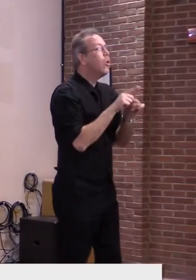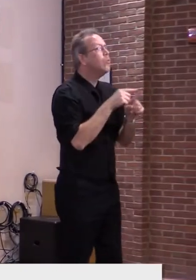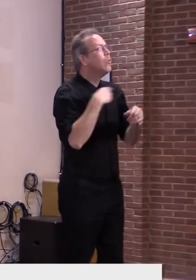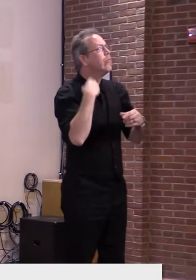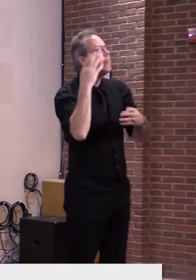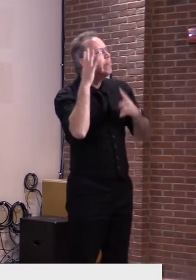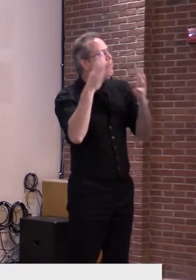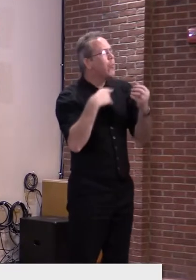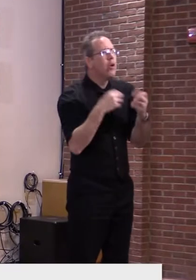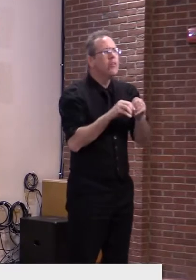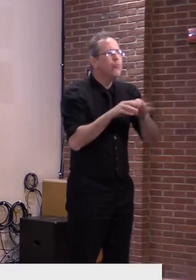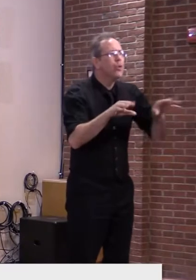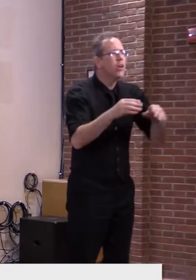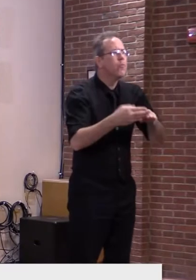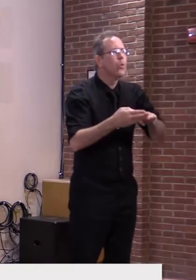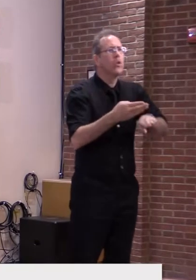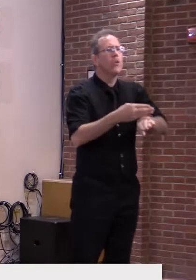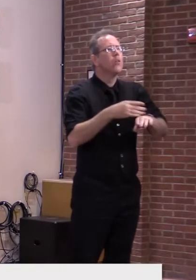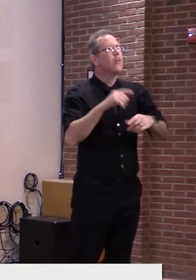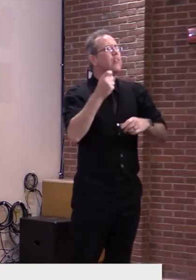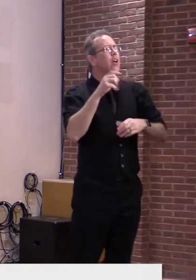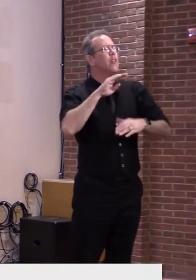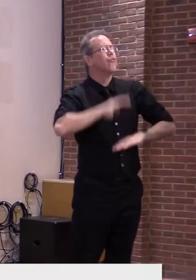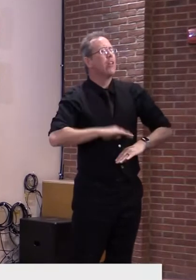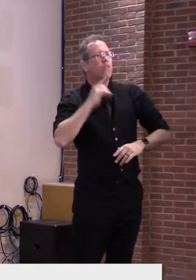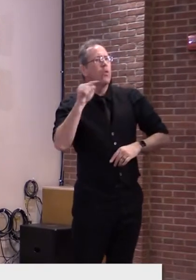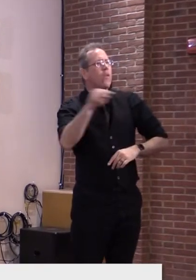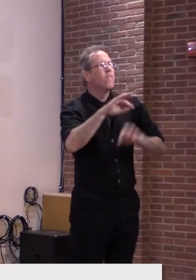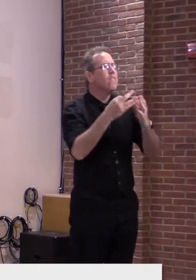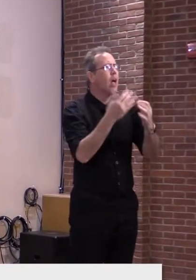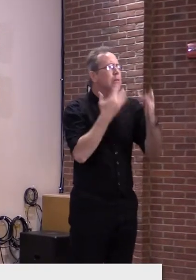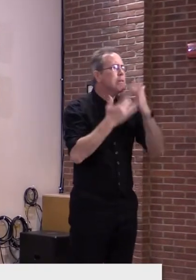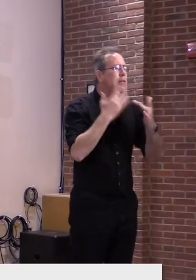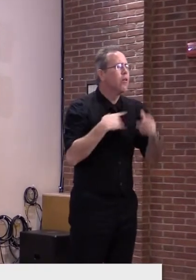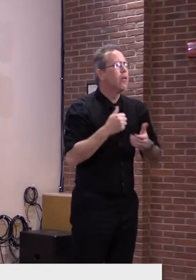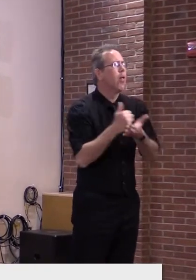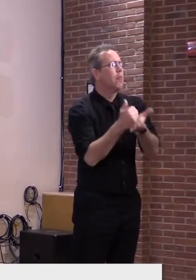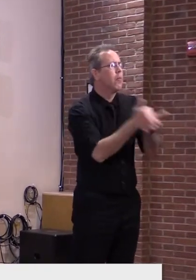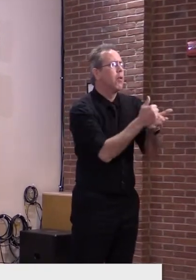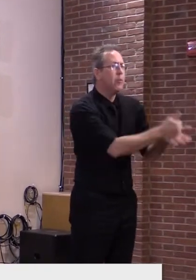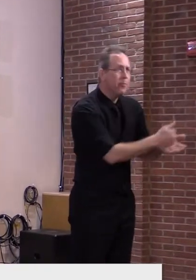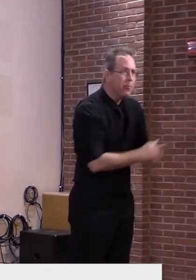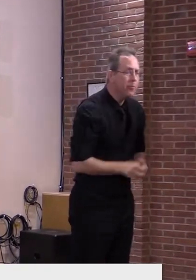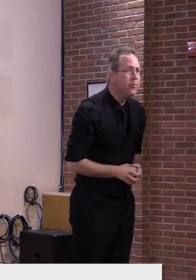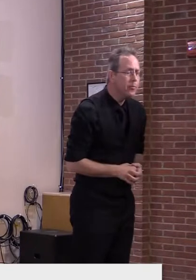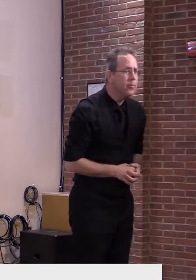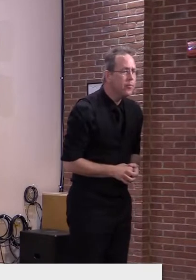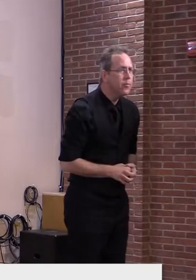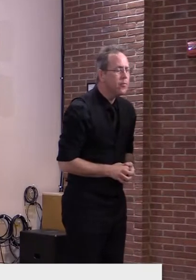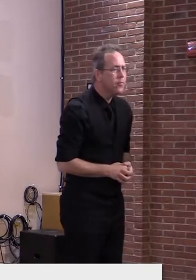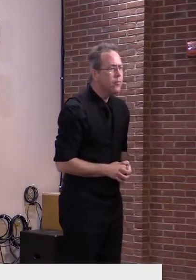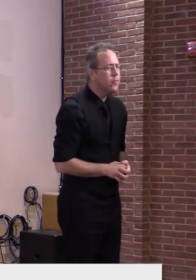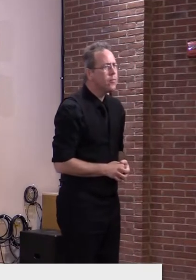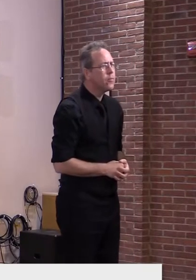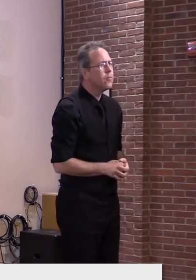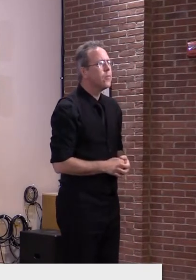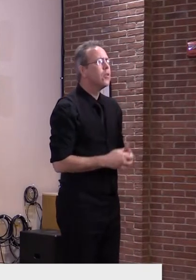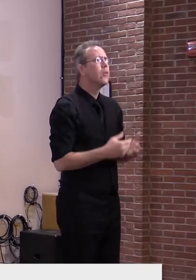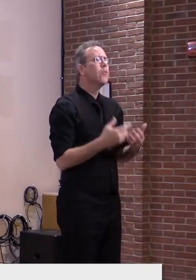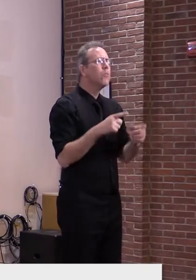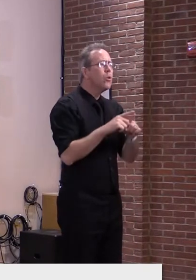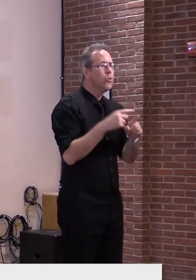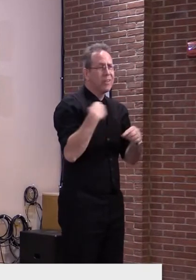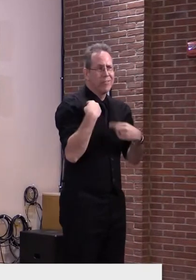relief that's sustainable, given projected long-term growth in base revenue. We also made